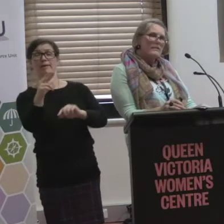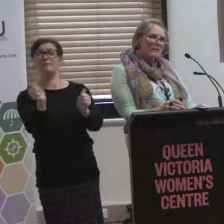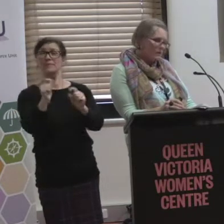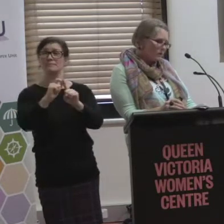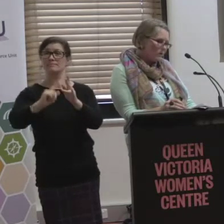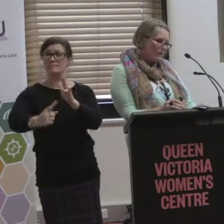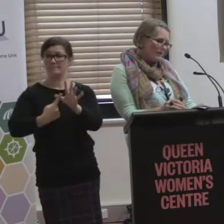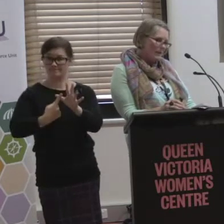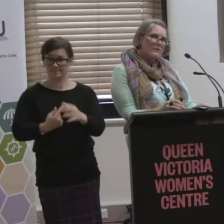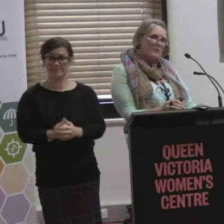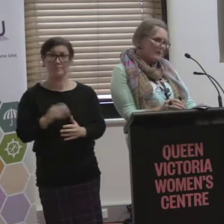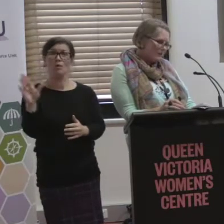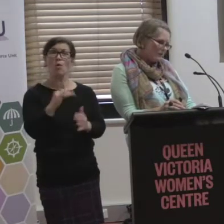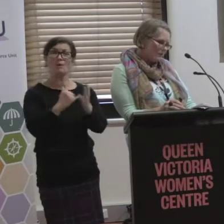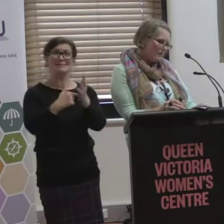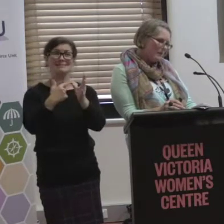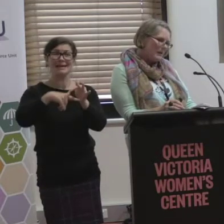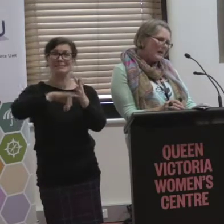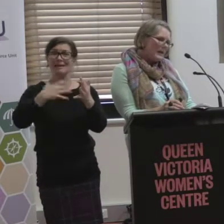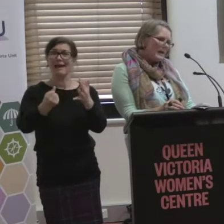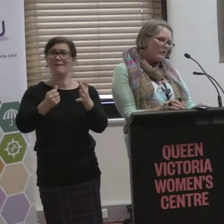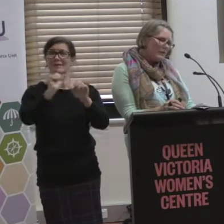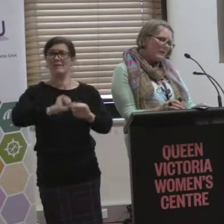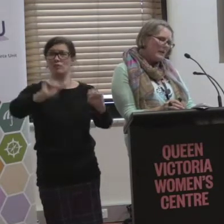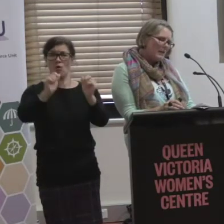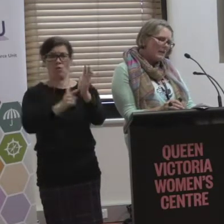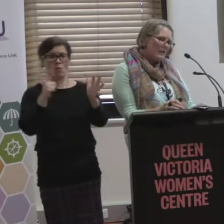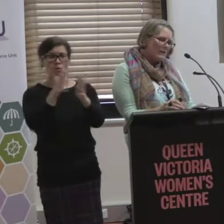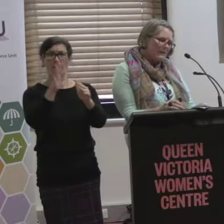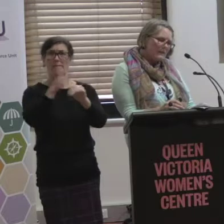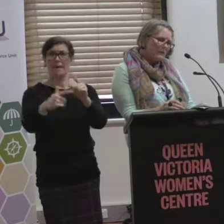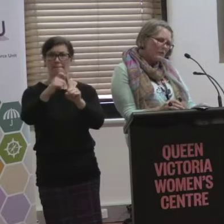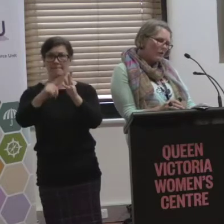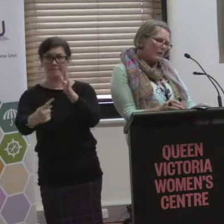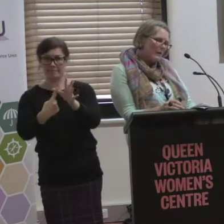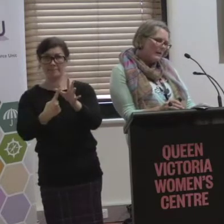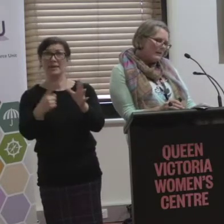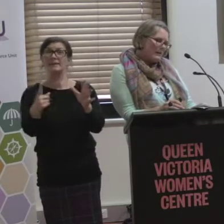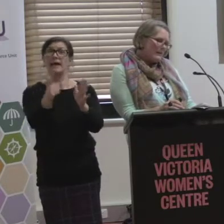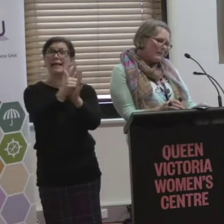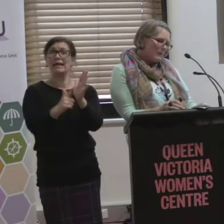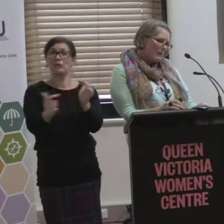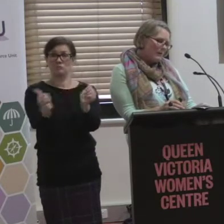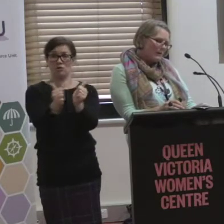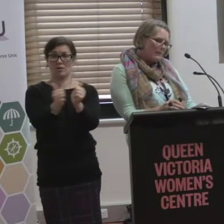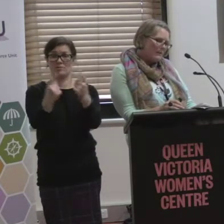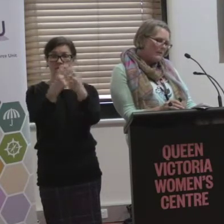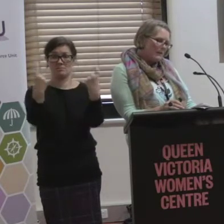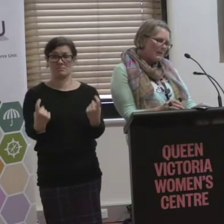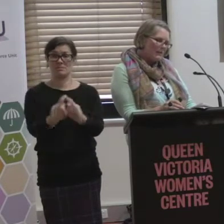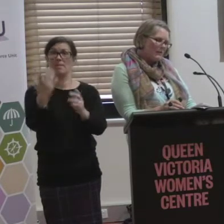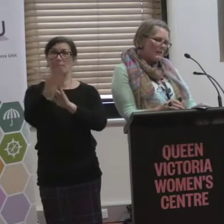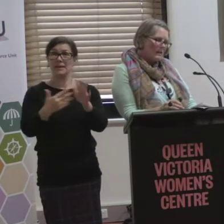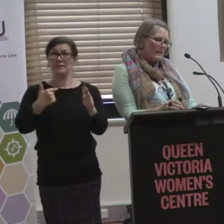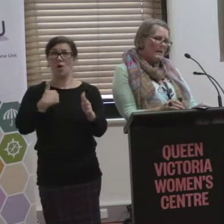Australia has its own laws in regards to powers of attorney. An enduring power of attorney is a legal document that lets someone appoint someone else to